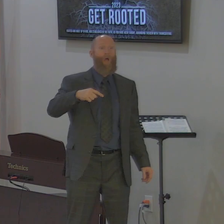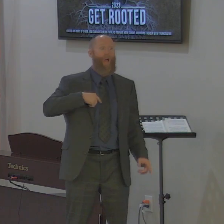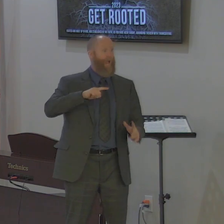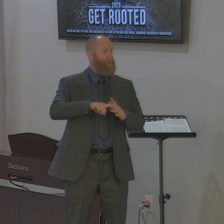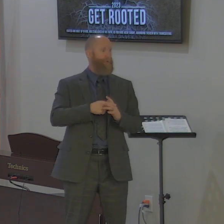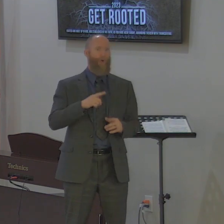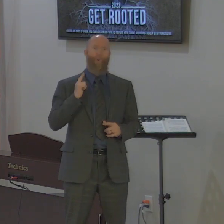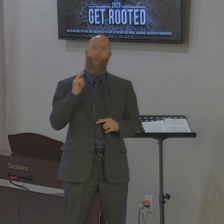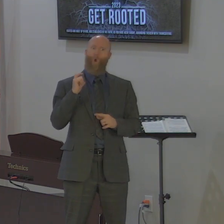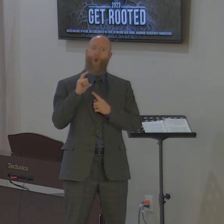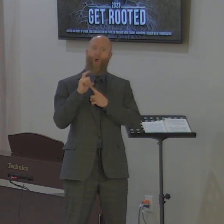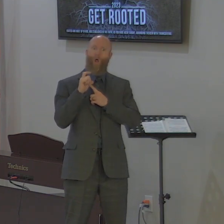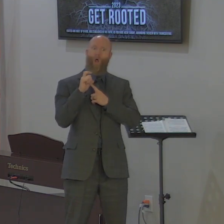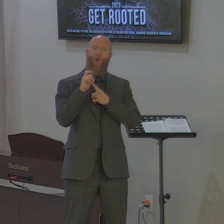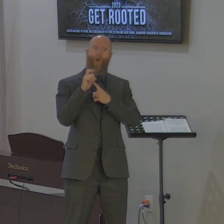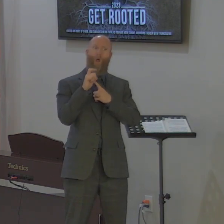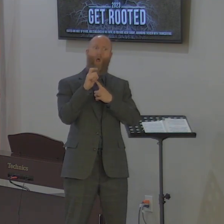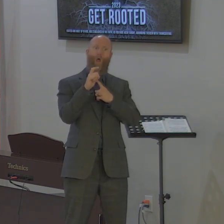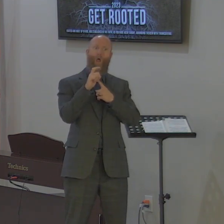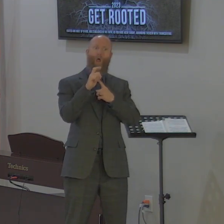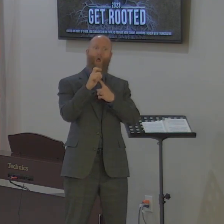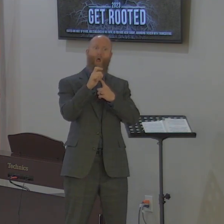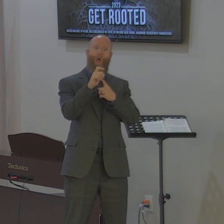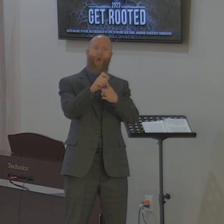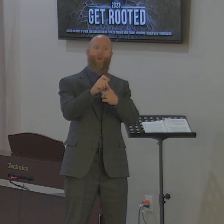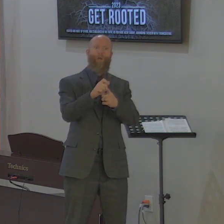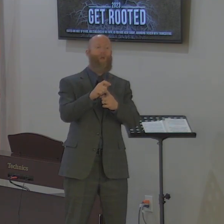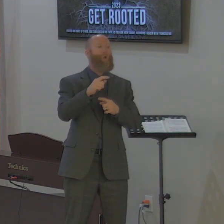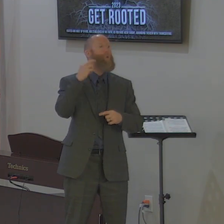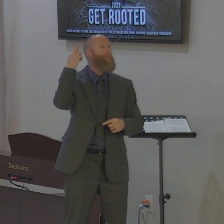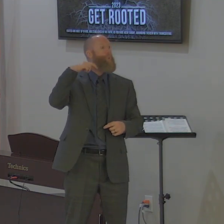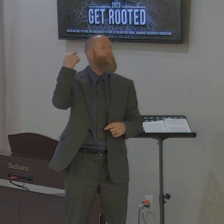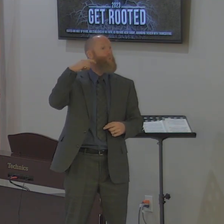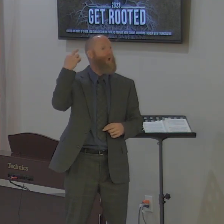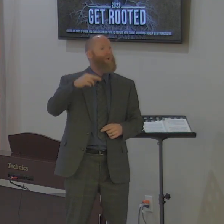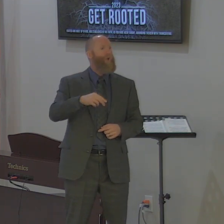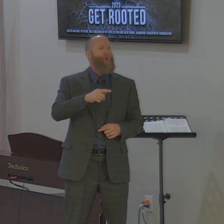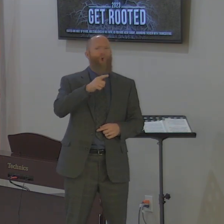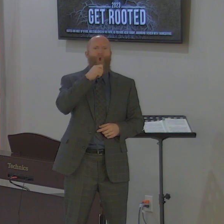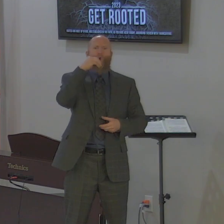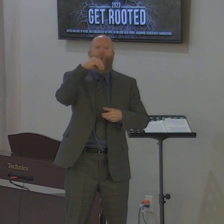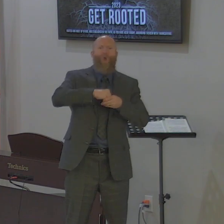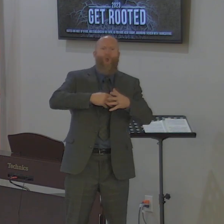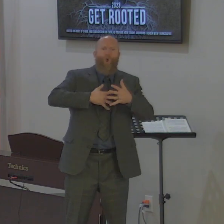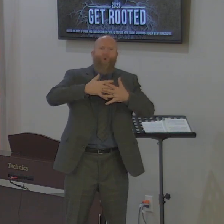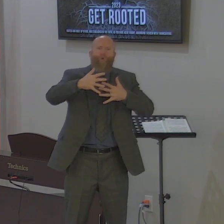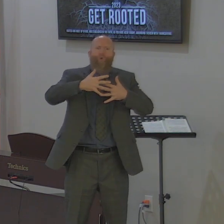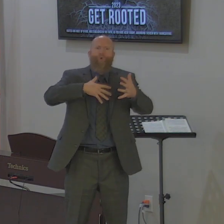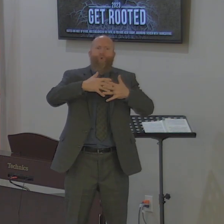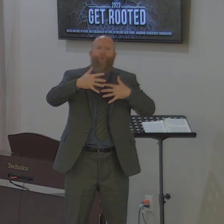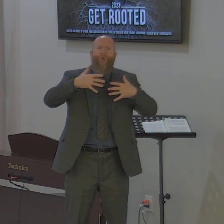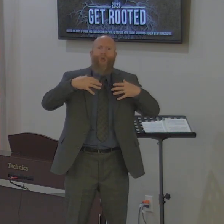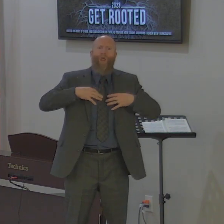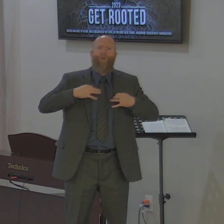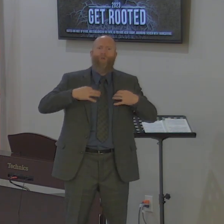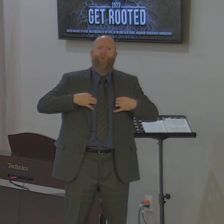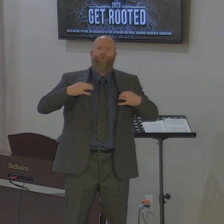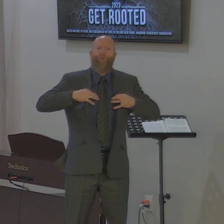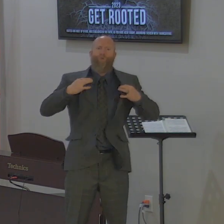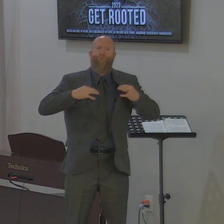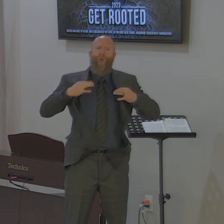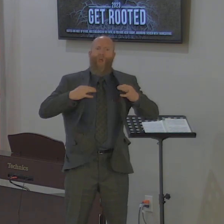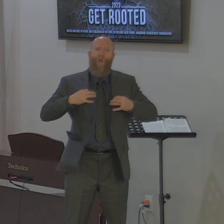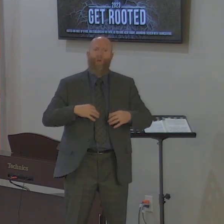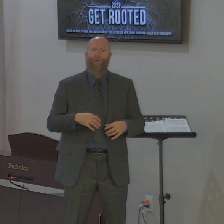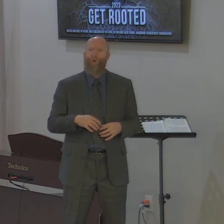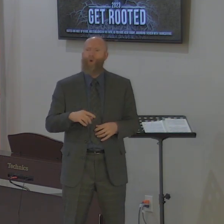from, and then I hear on the radio, hey, who's that in a gray sweater? And I wave my arm, yeah, you. The moose is in the trees across the swamp to your left. Run